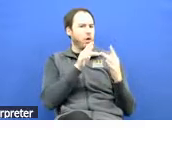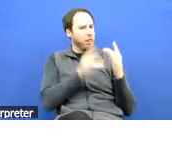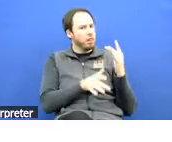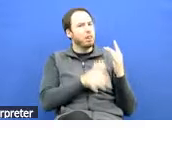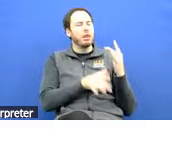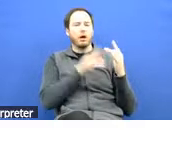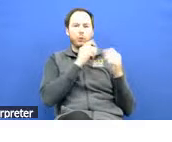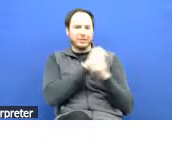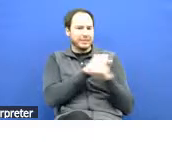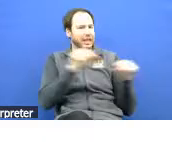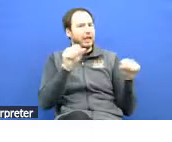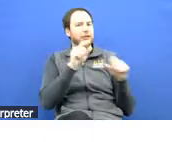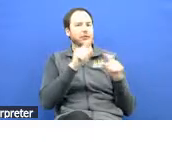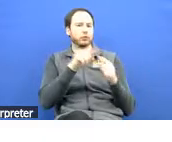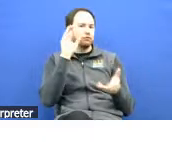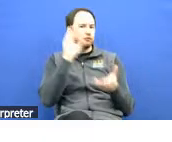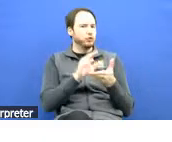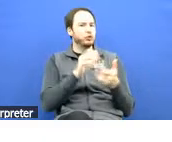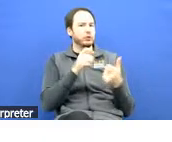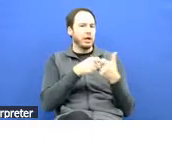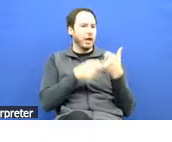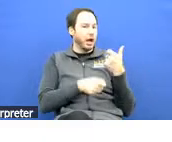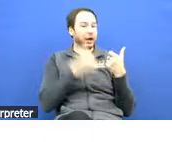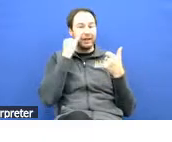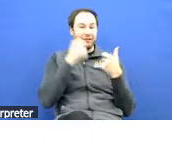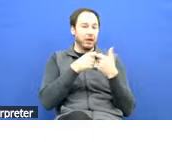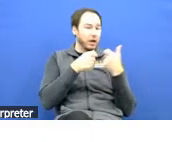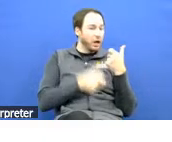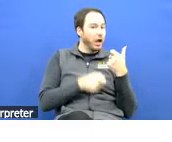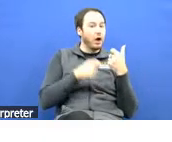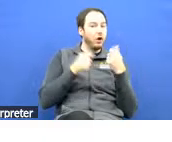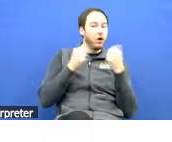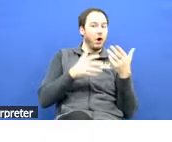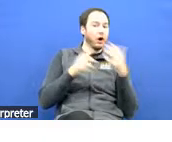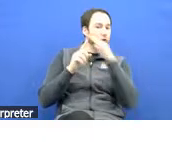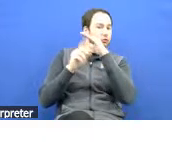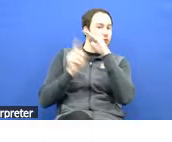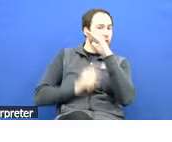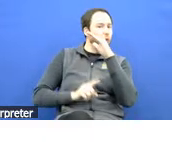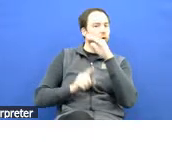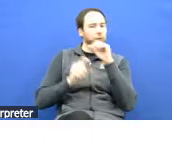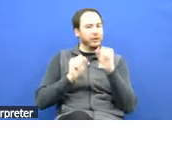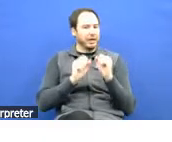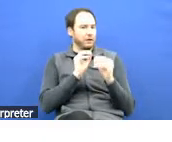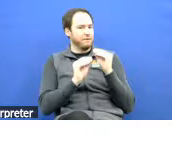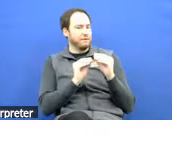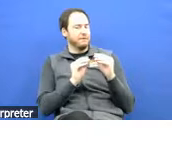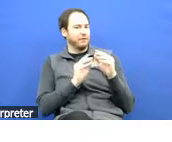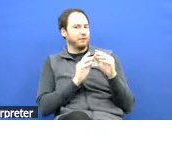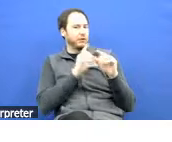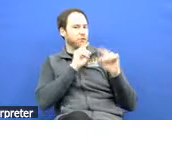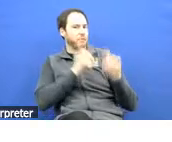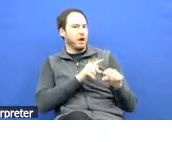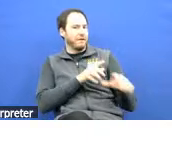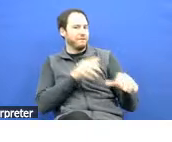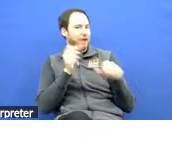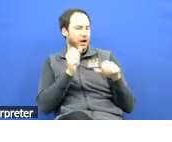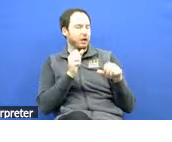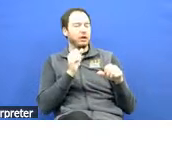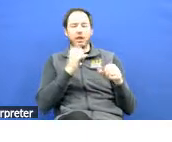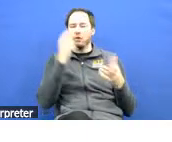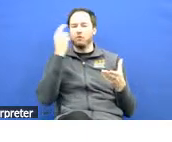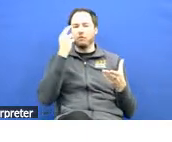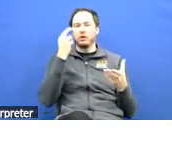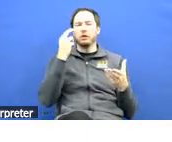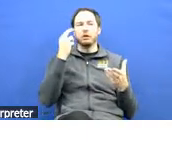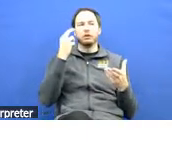to minimize outages, or where there are outages as a result of storms, that they're rectified quickly. So that's one of the reasons.